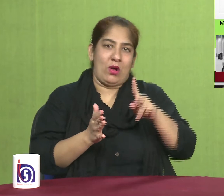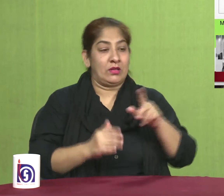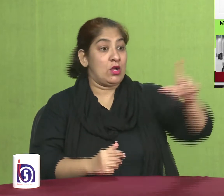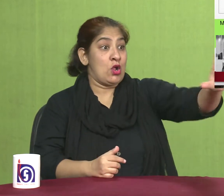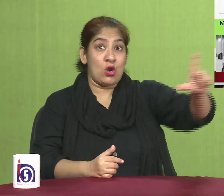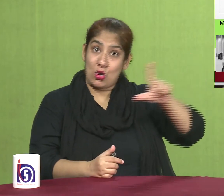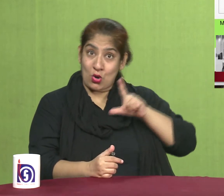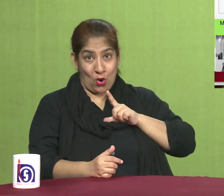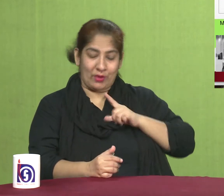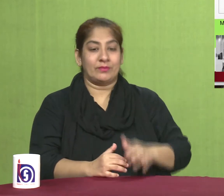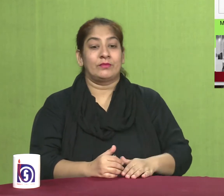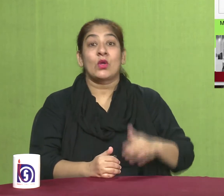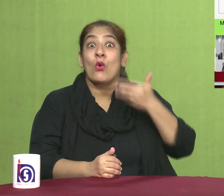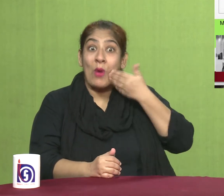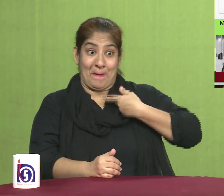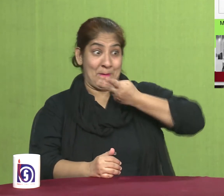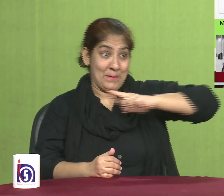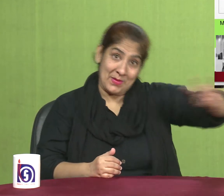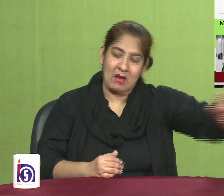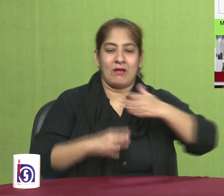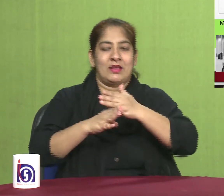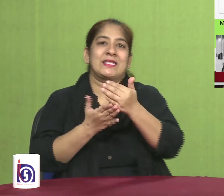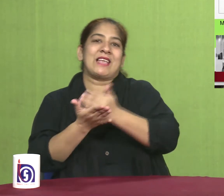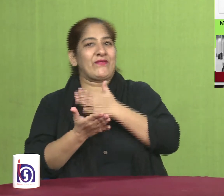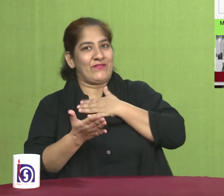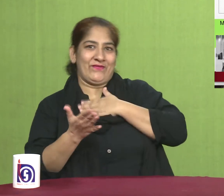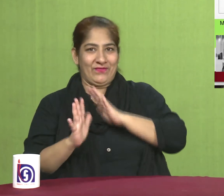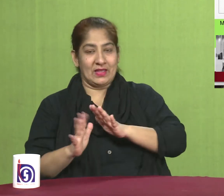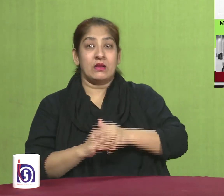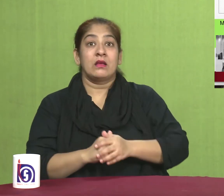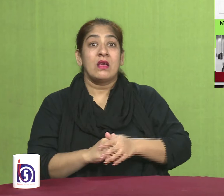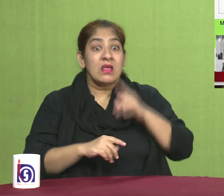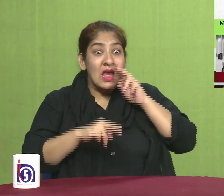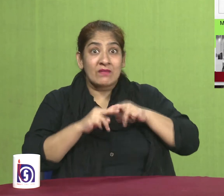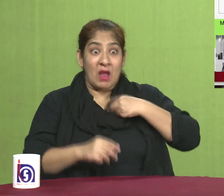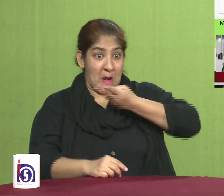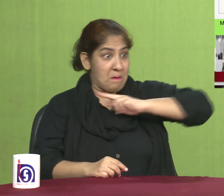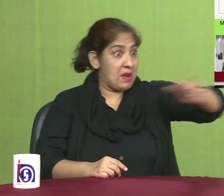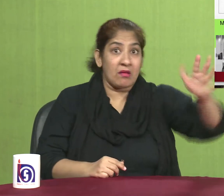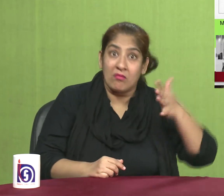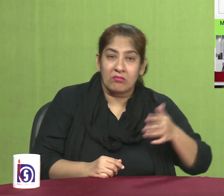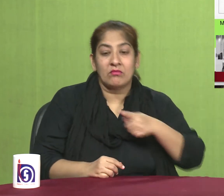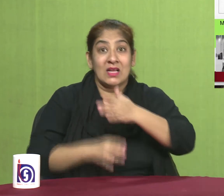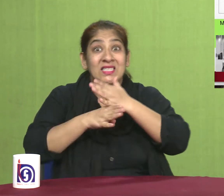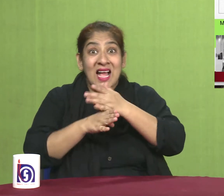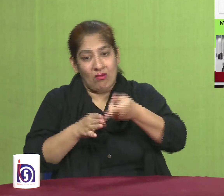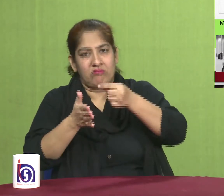are sharing one business, then you need to return your part of